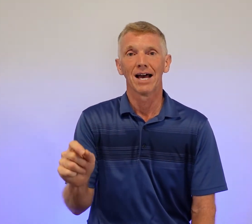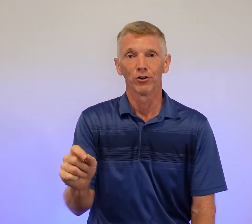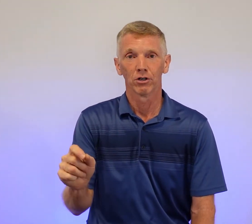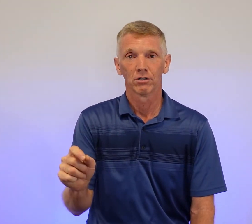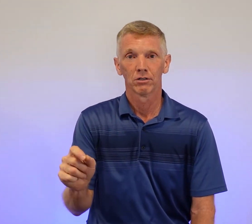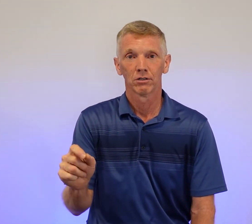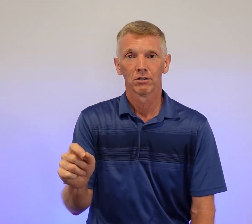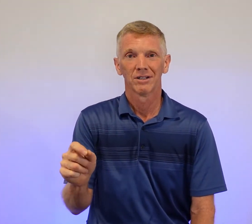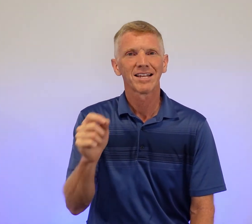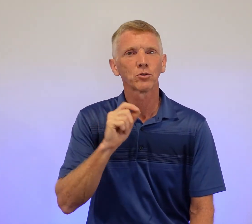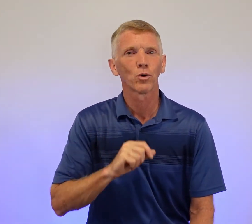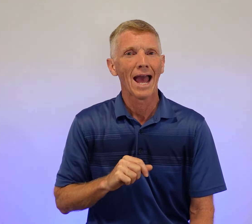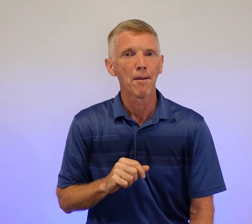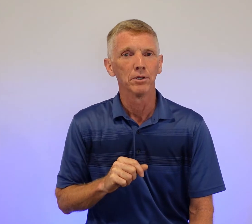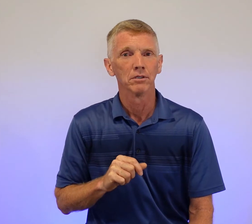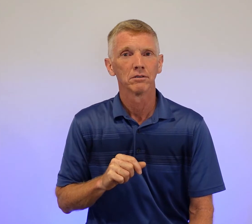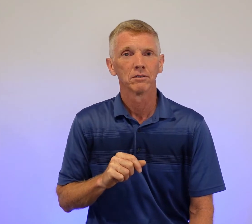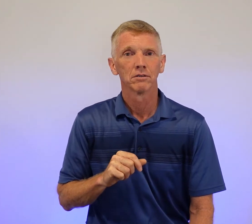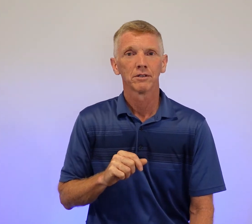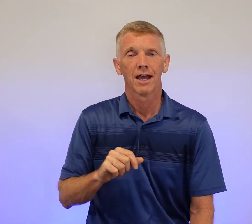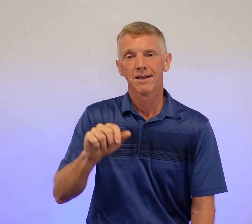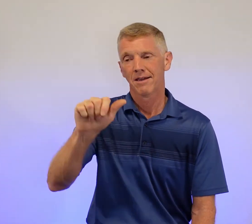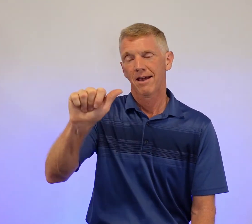letter. Let's take the word apple, okay?